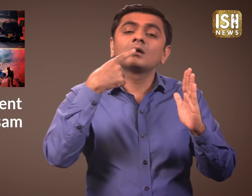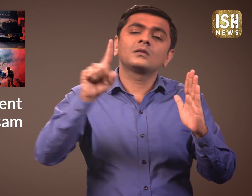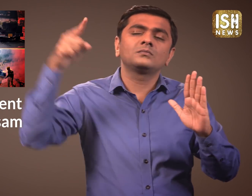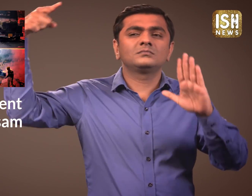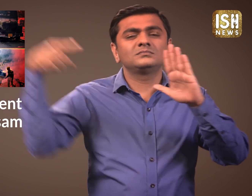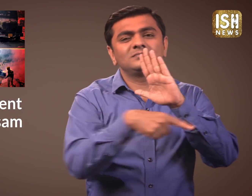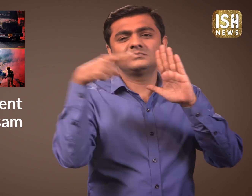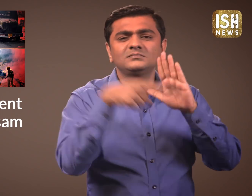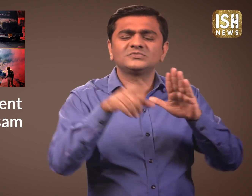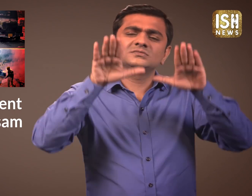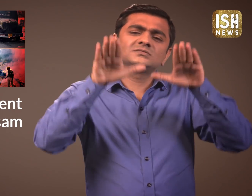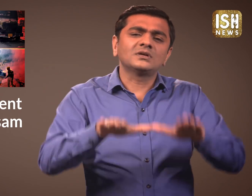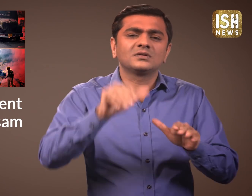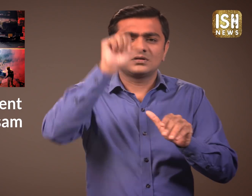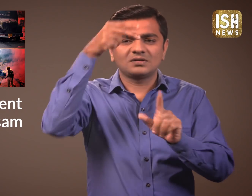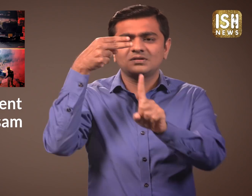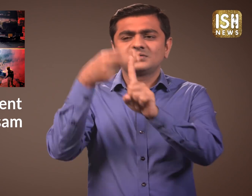would be given Indian citizenship.